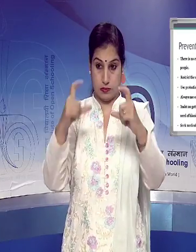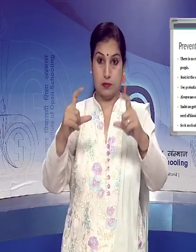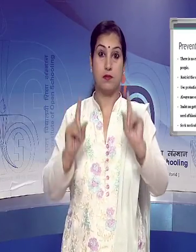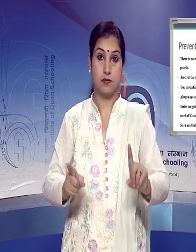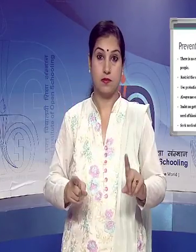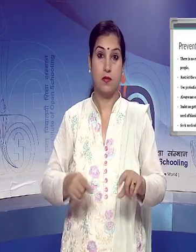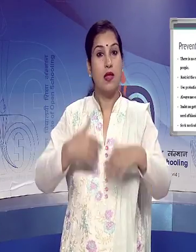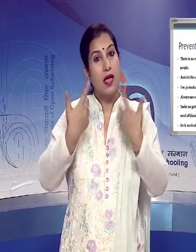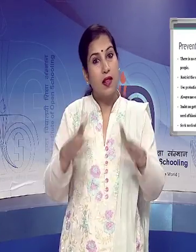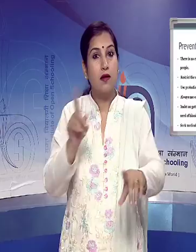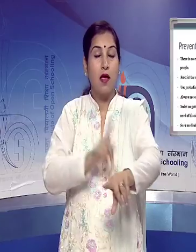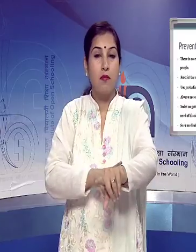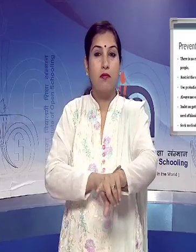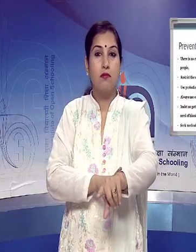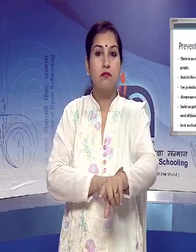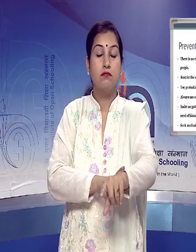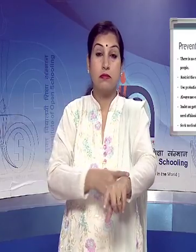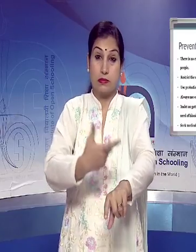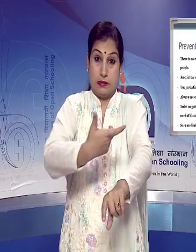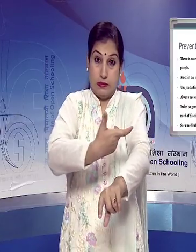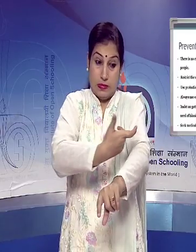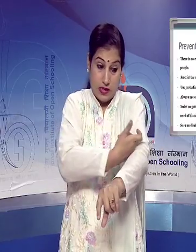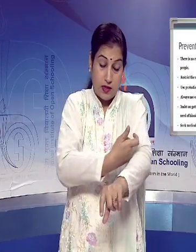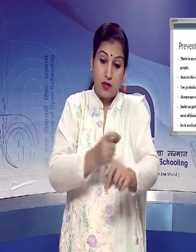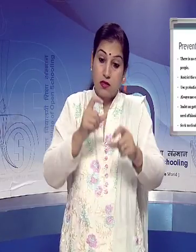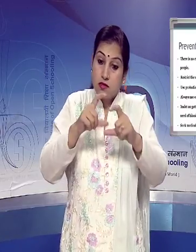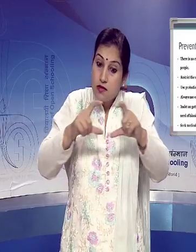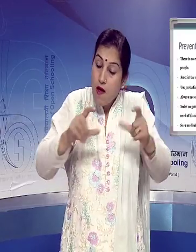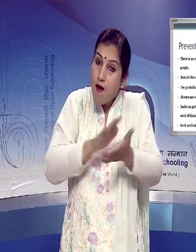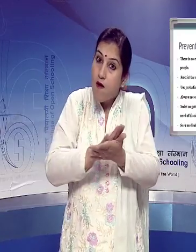Always use only properly sterilized needle for injections.